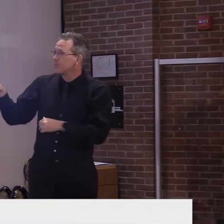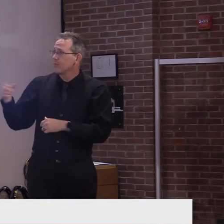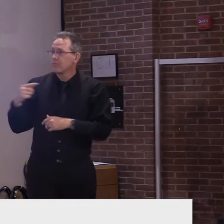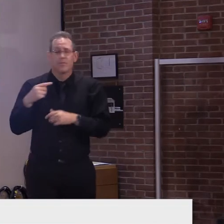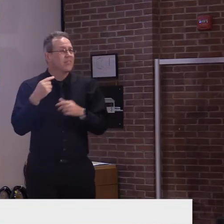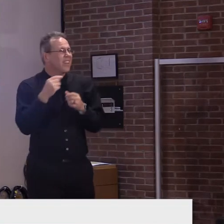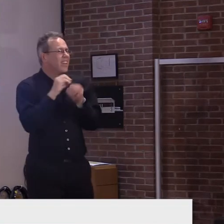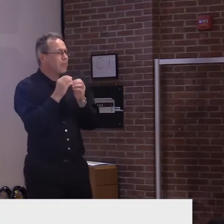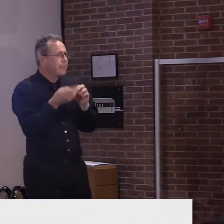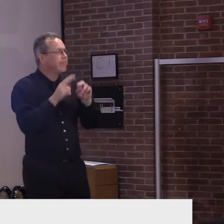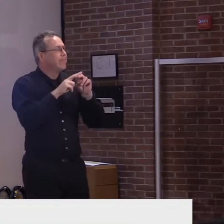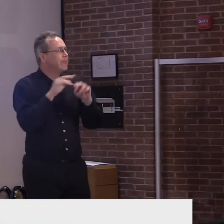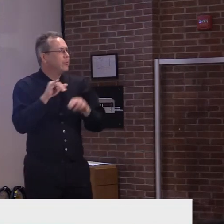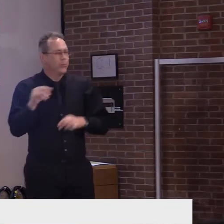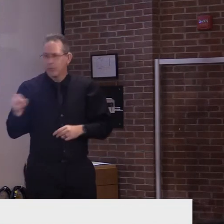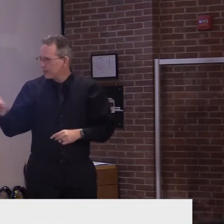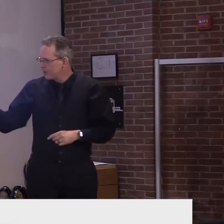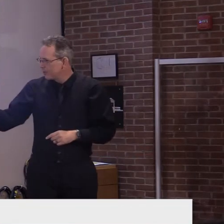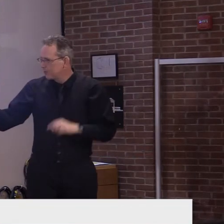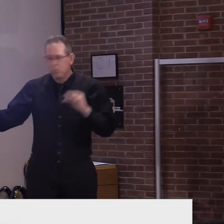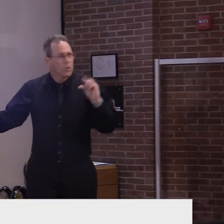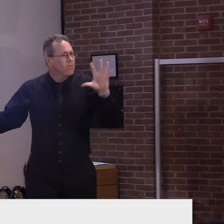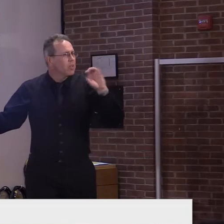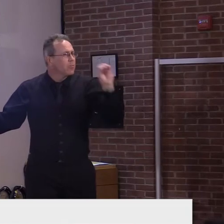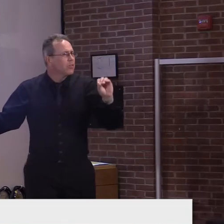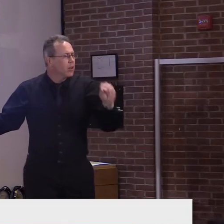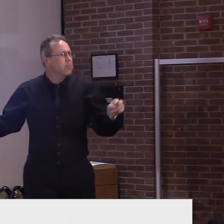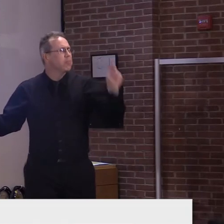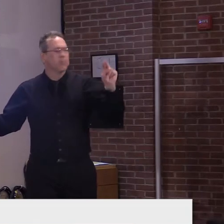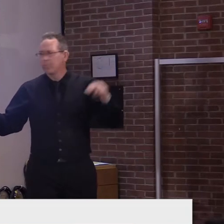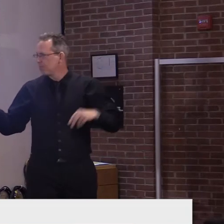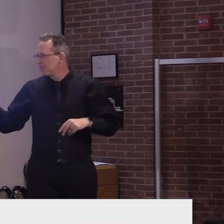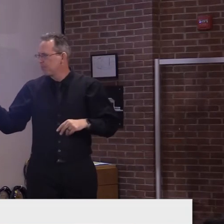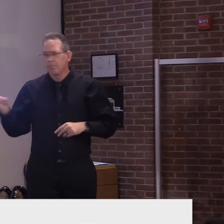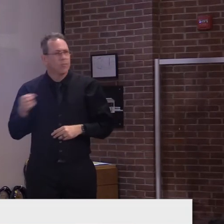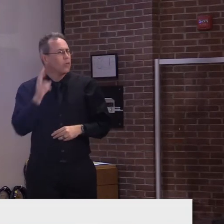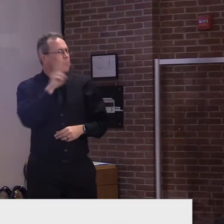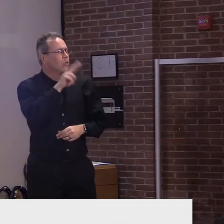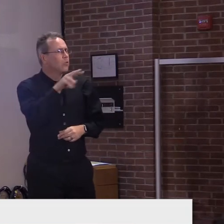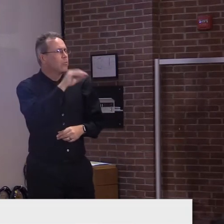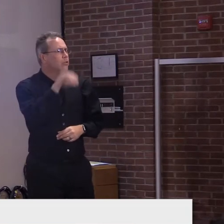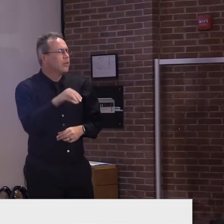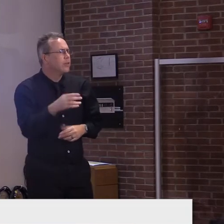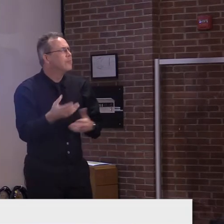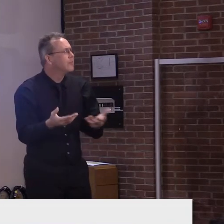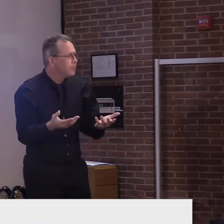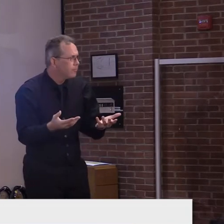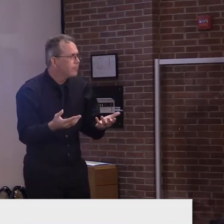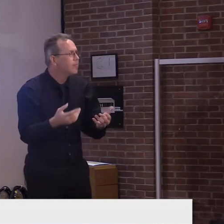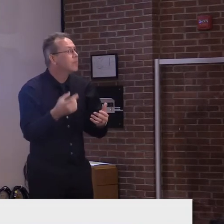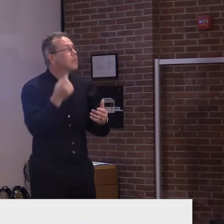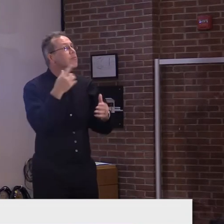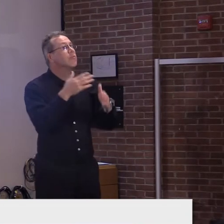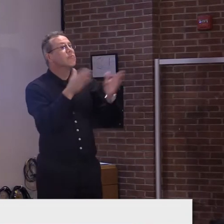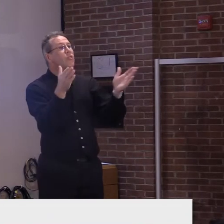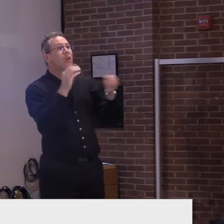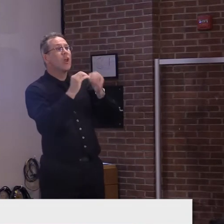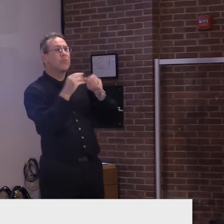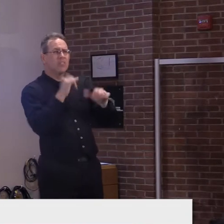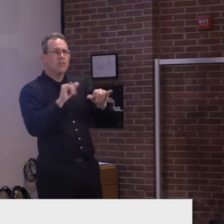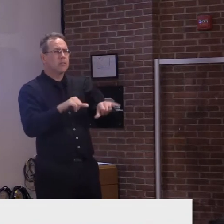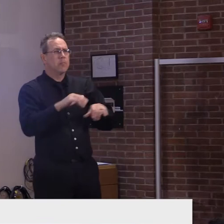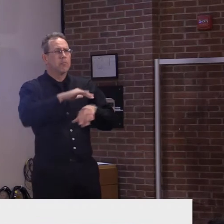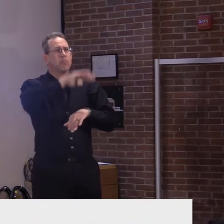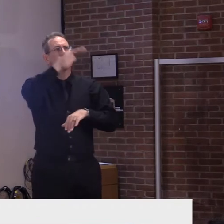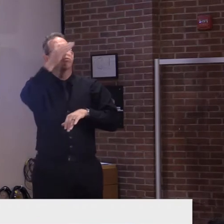the 5% from last week. However, we do want to stress that when you look at the trend lines overall, the rate of decrease, the